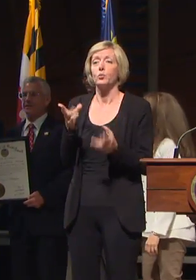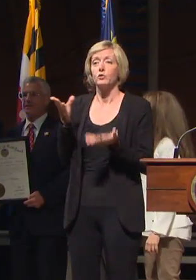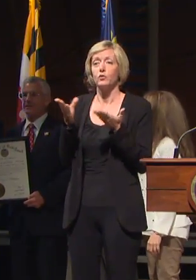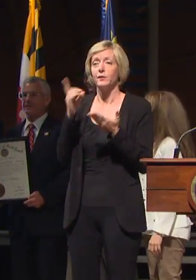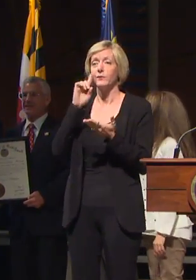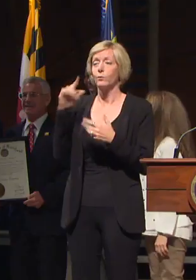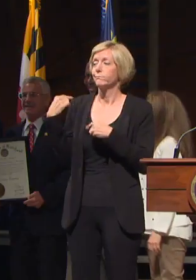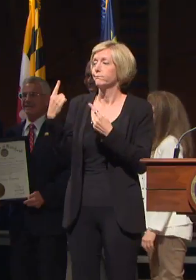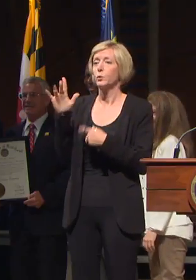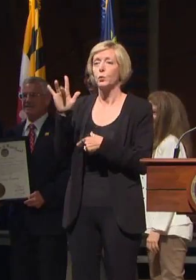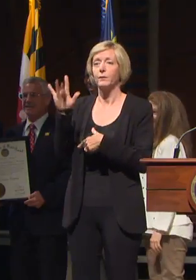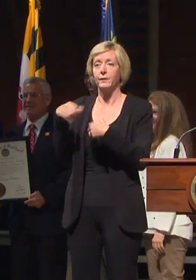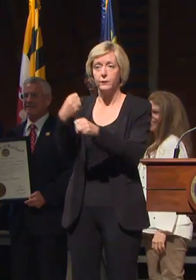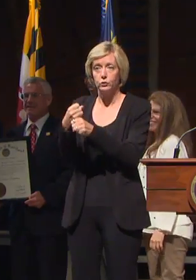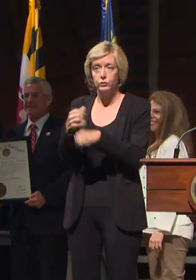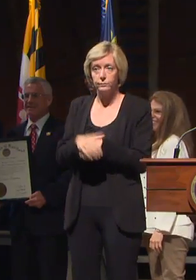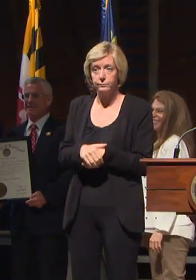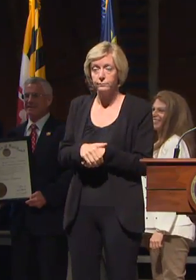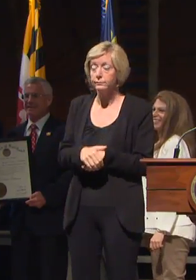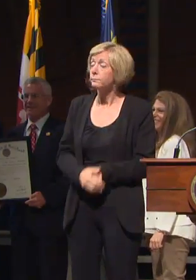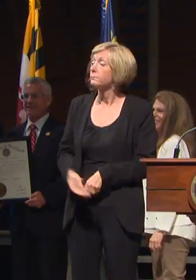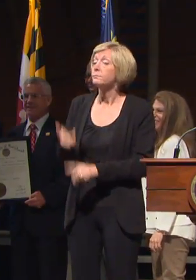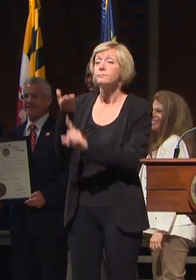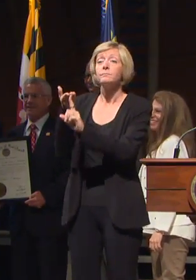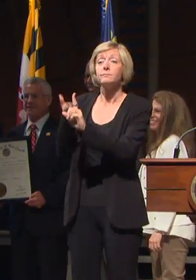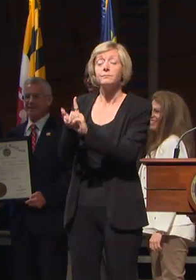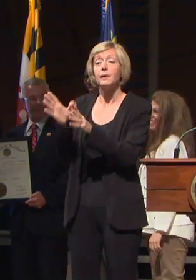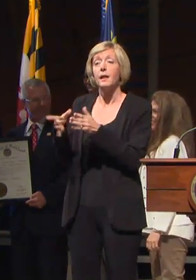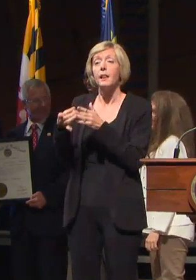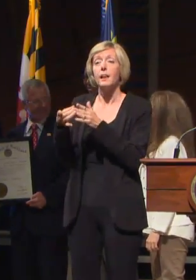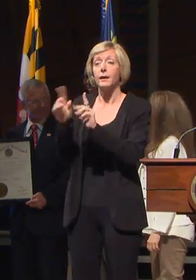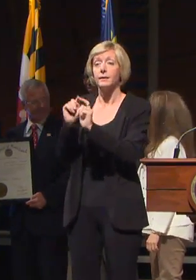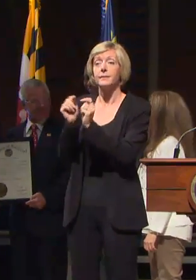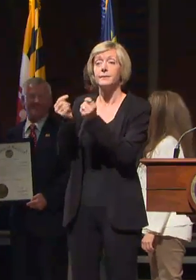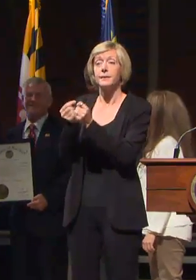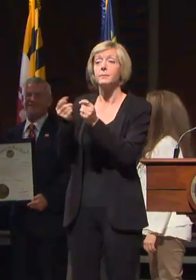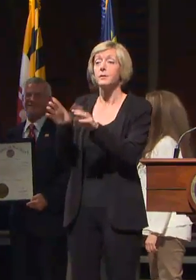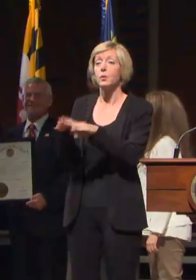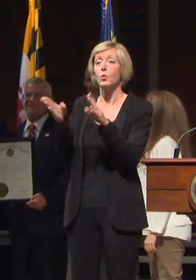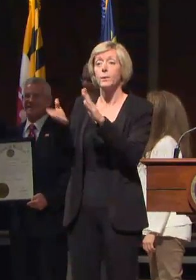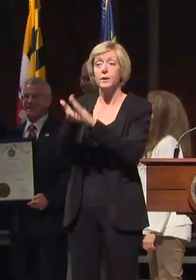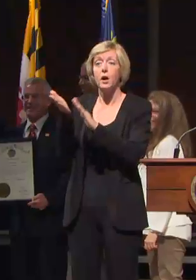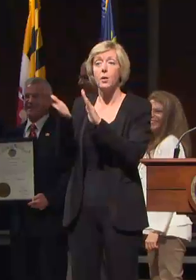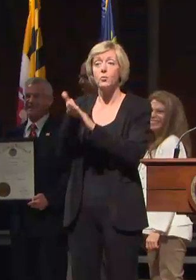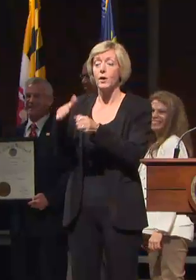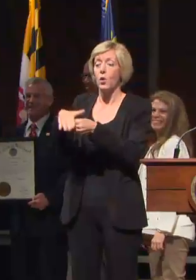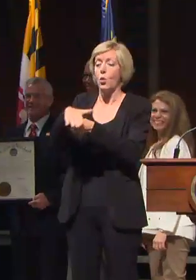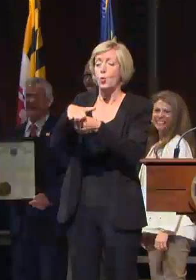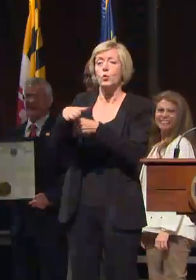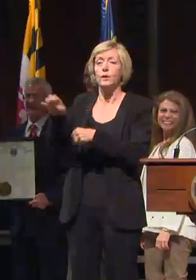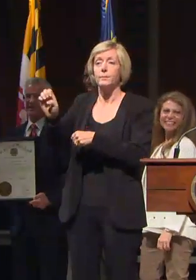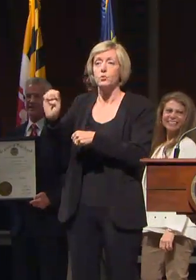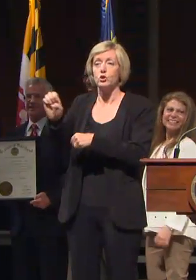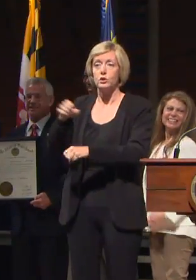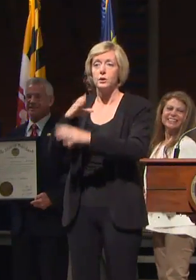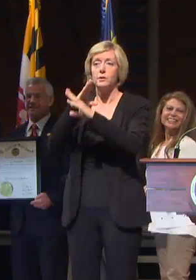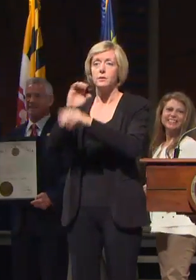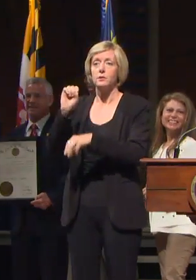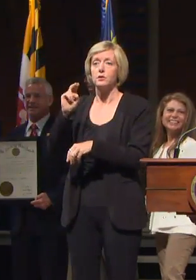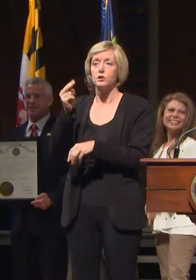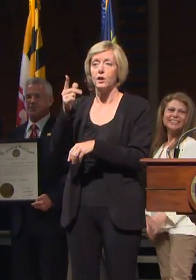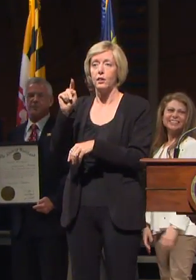25 years. Among many things, Dr. Kenny has led the teams that open and operate local emergency shelters